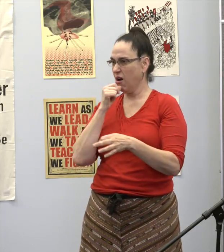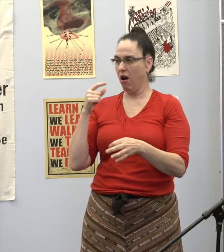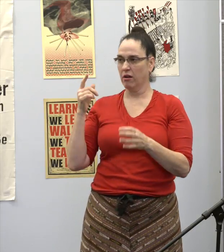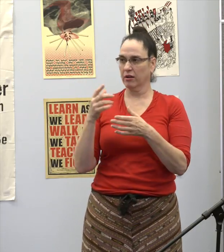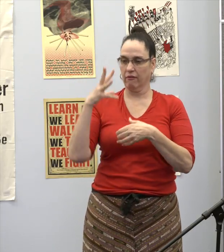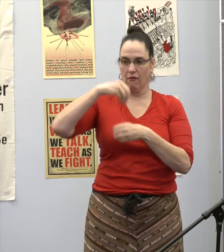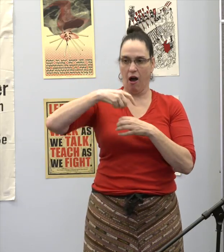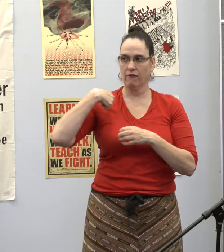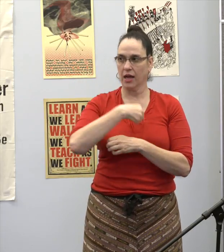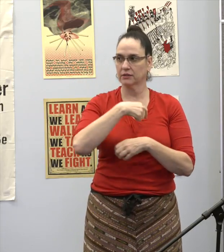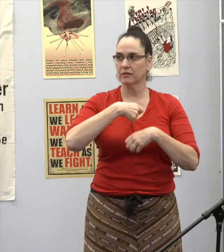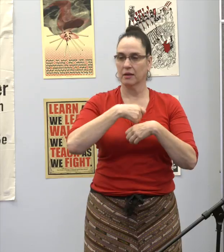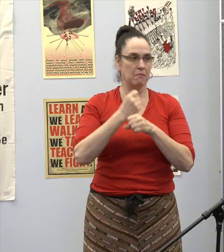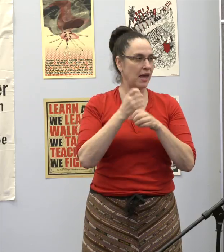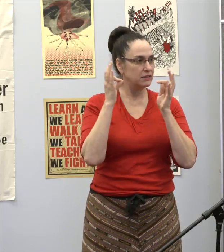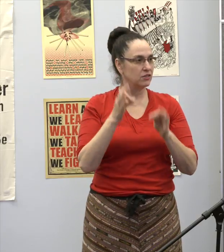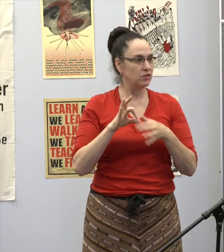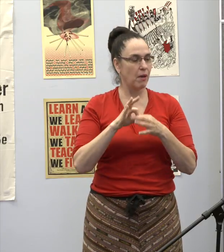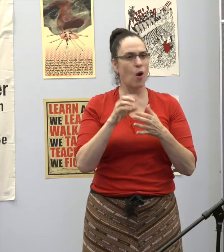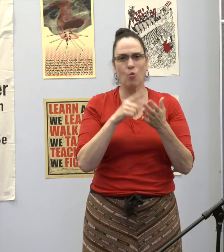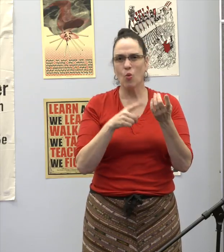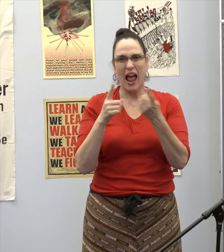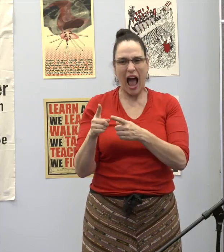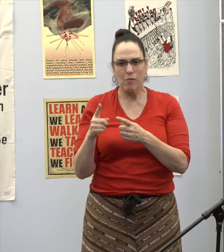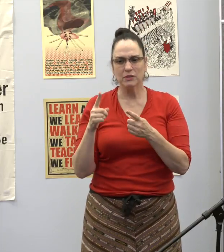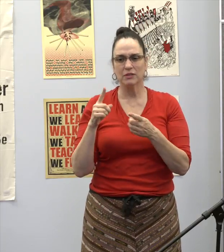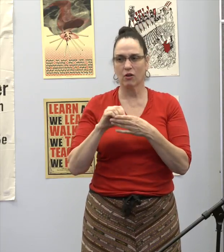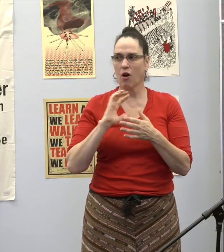making the decisions of what happens in our neighborhood. And so